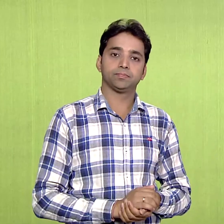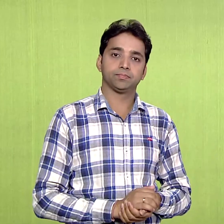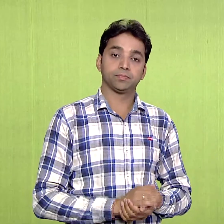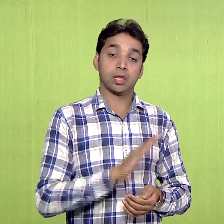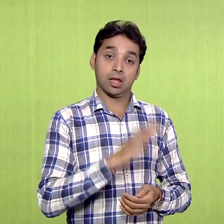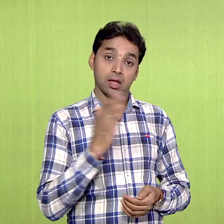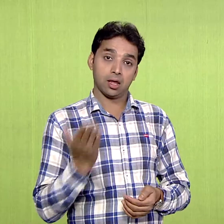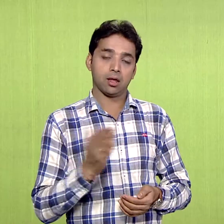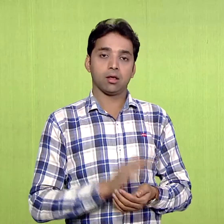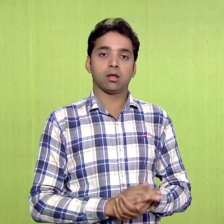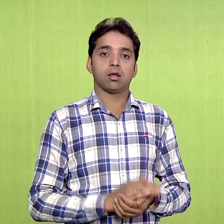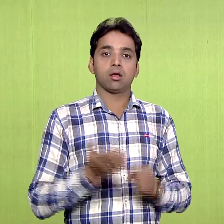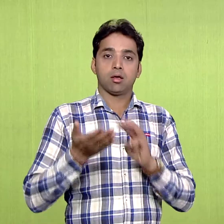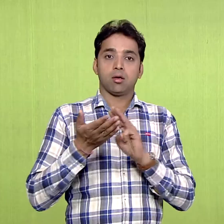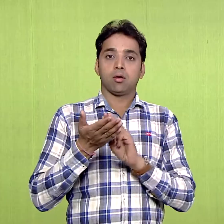and the Mukteshwara